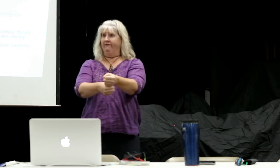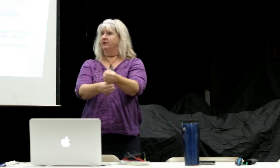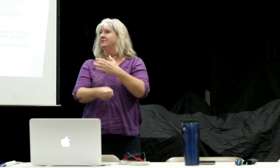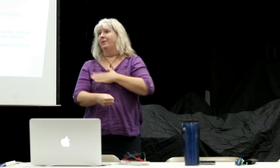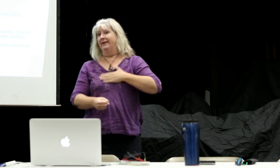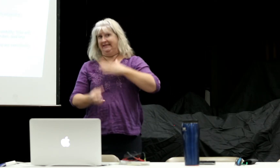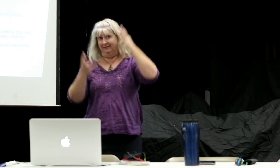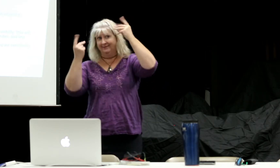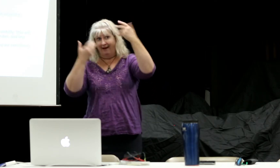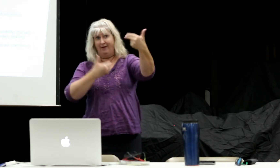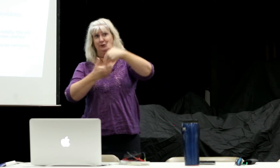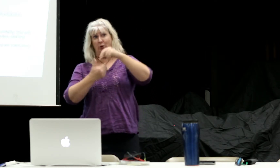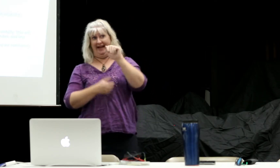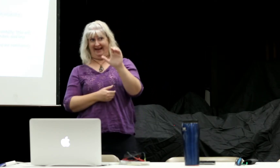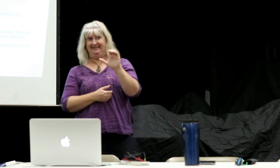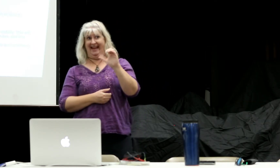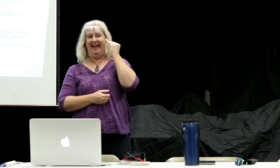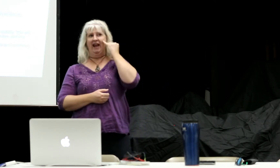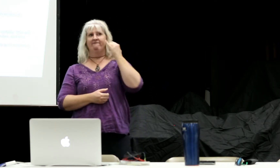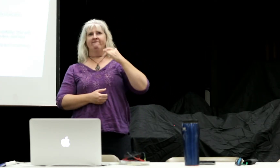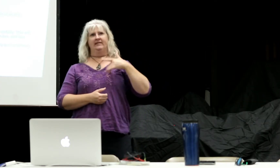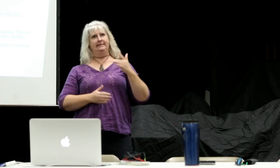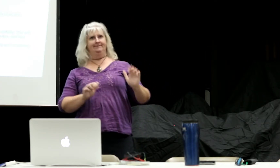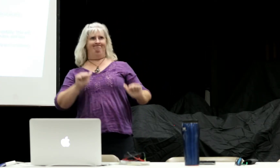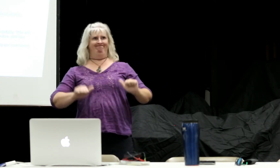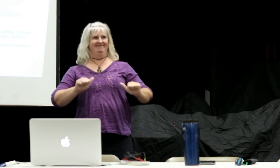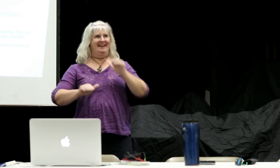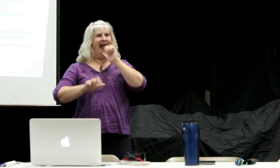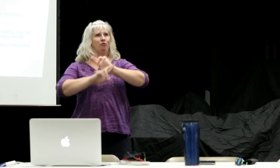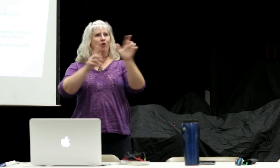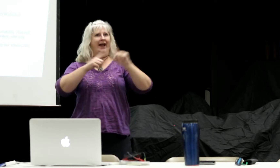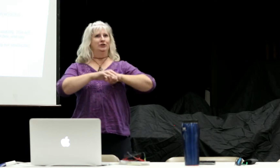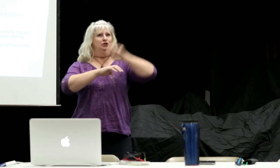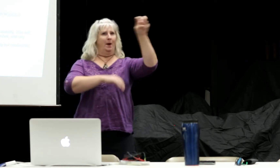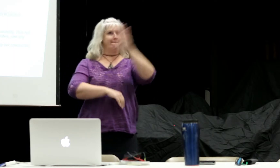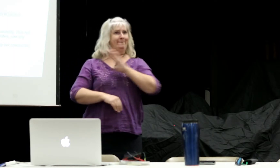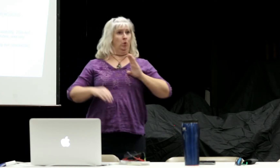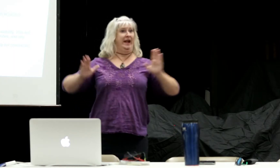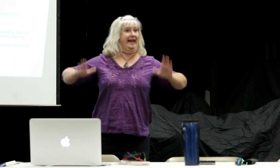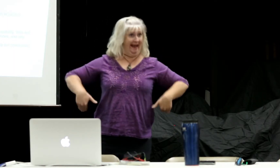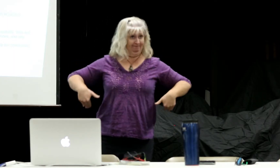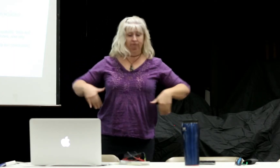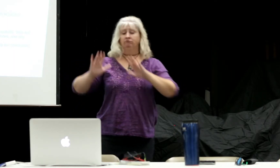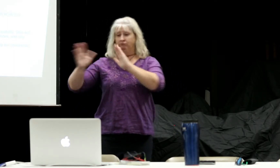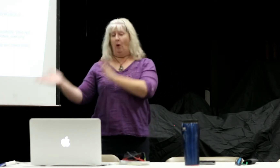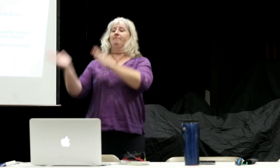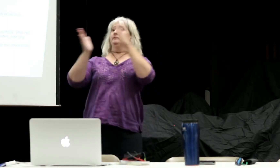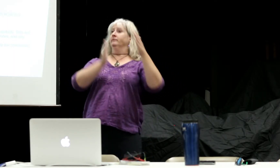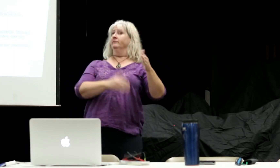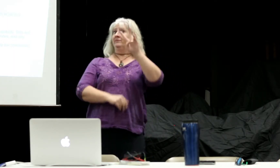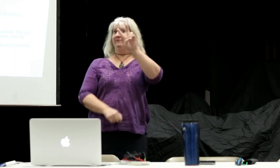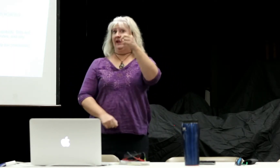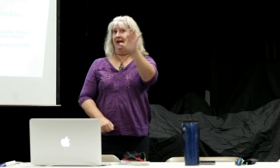part of DHC leadership? So please consider being a part of AC if you're not ready to be a part of the board